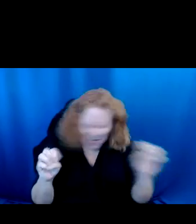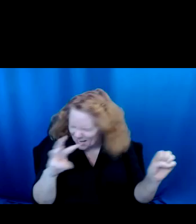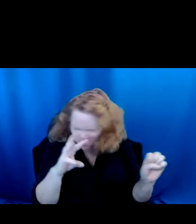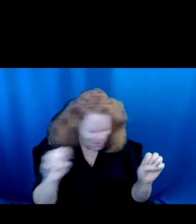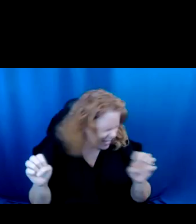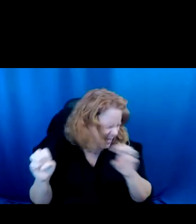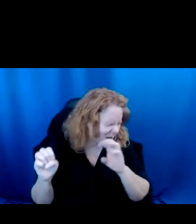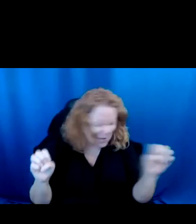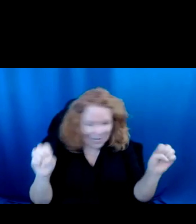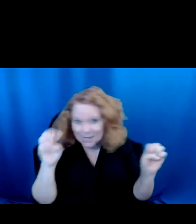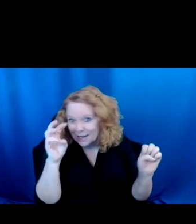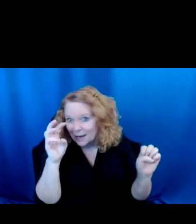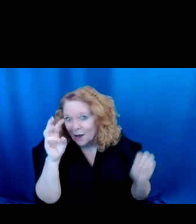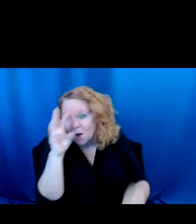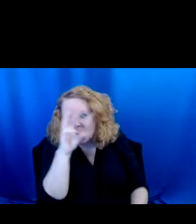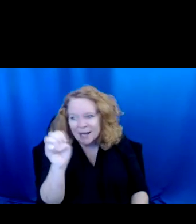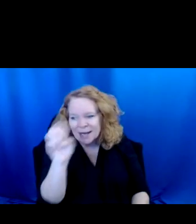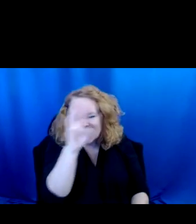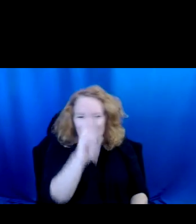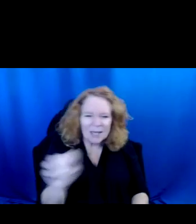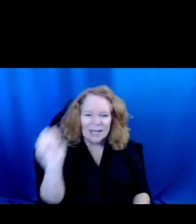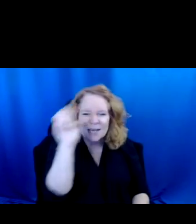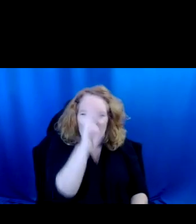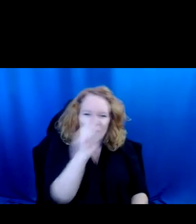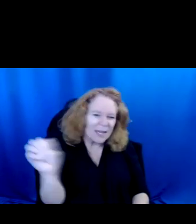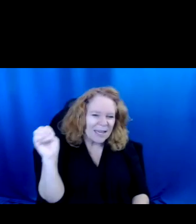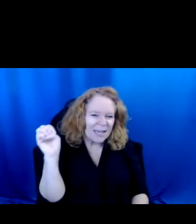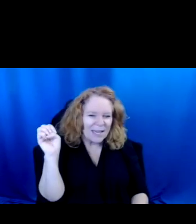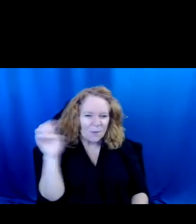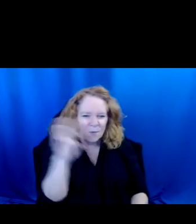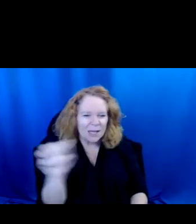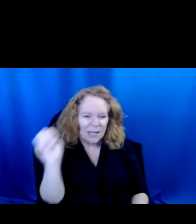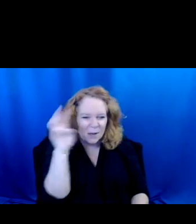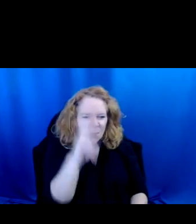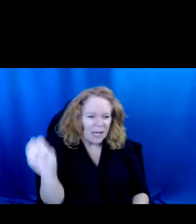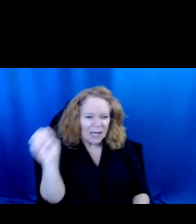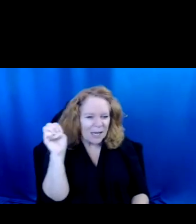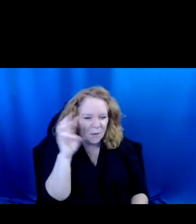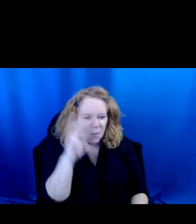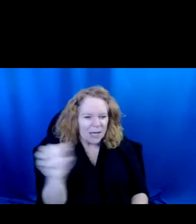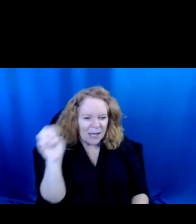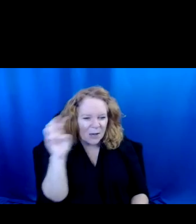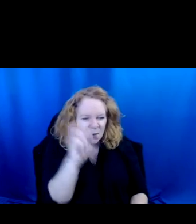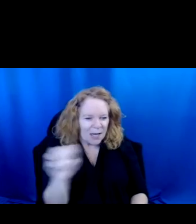wee, wee, wee. Wee, wee, wee.